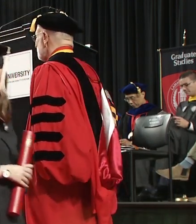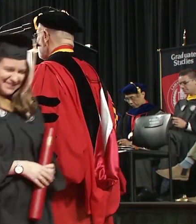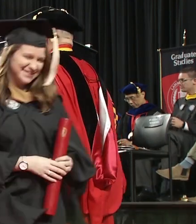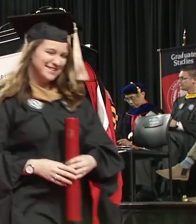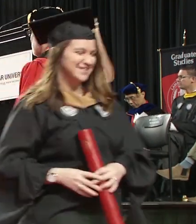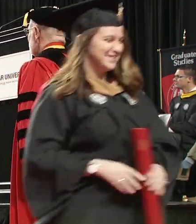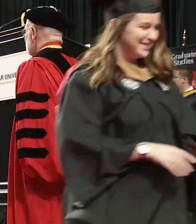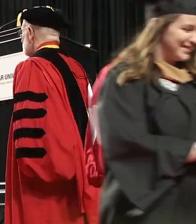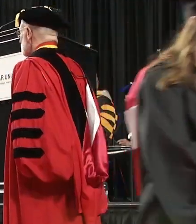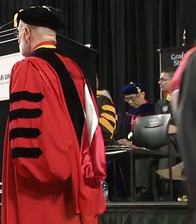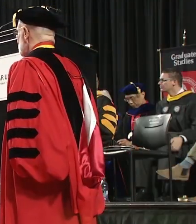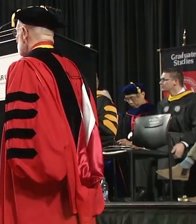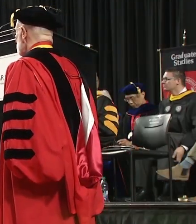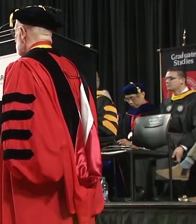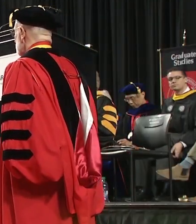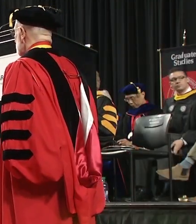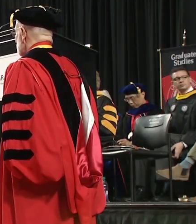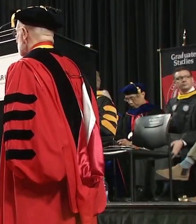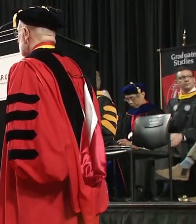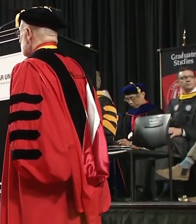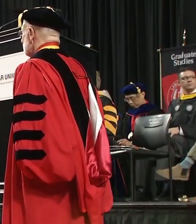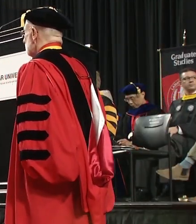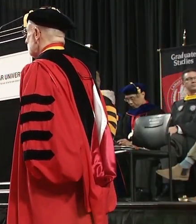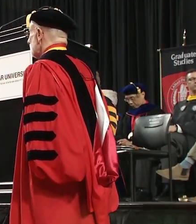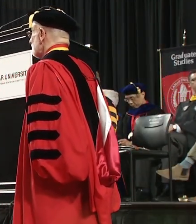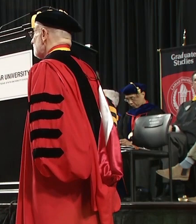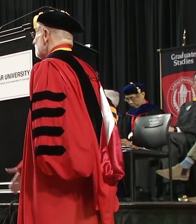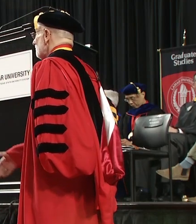John Marshall Lee.